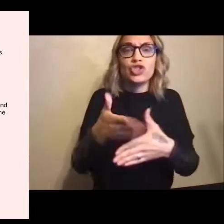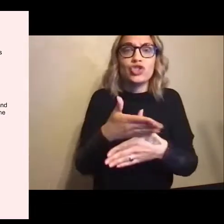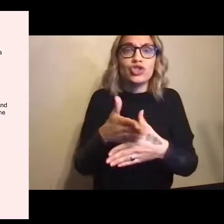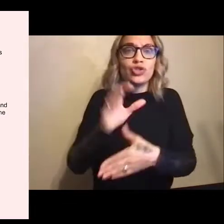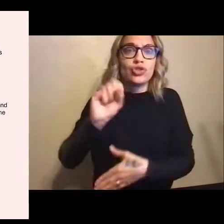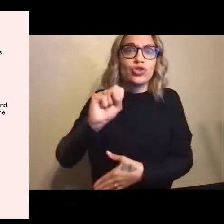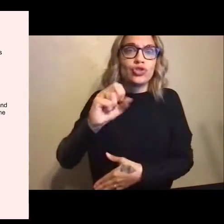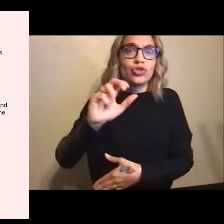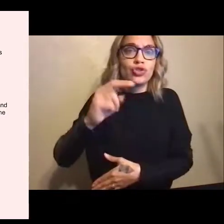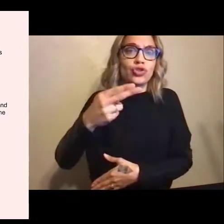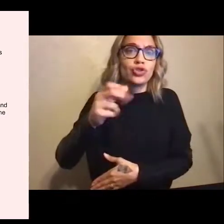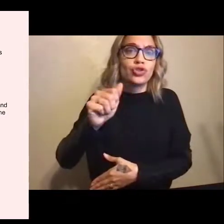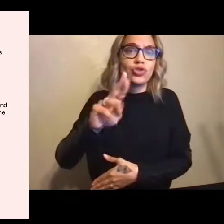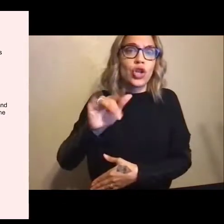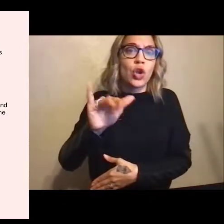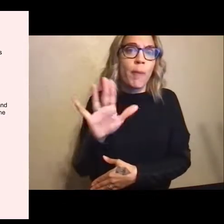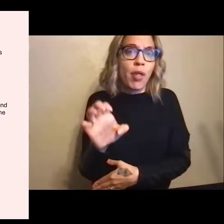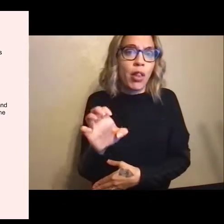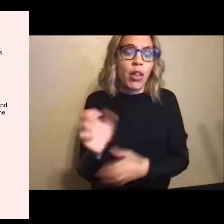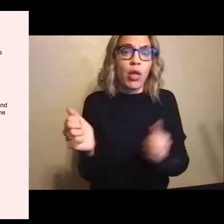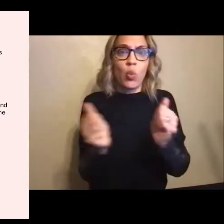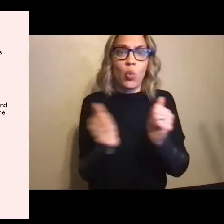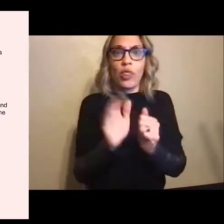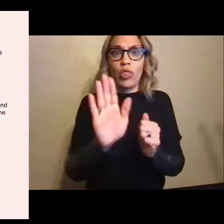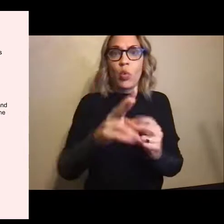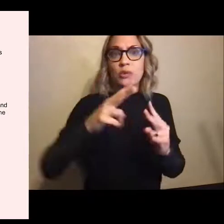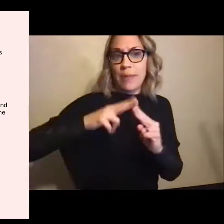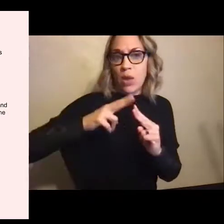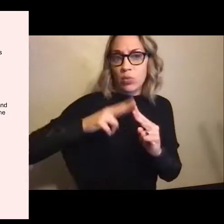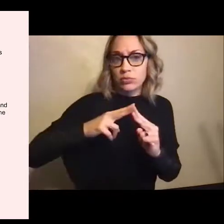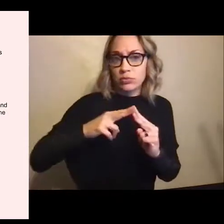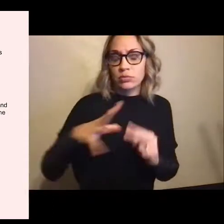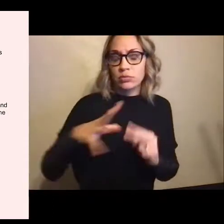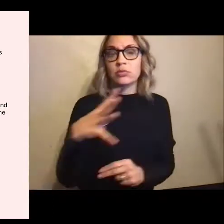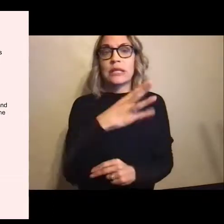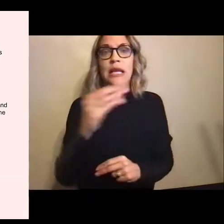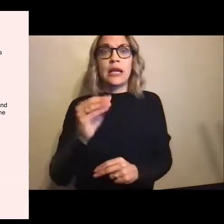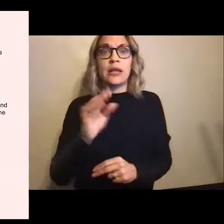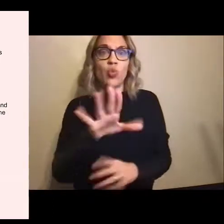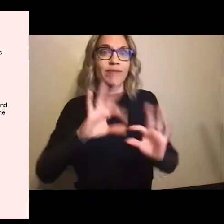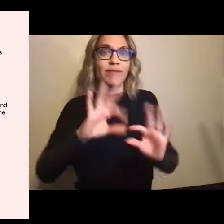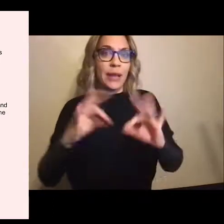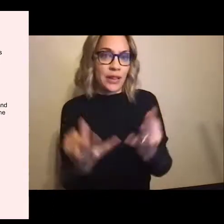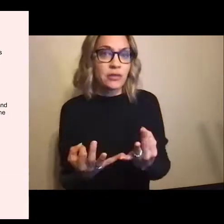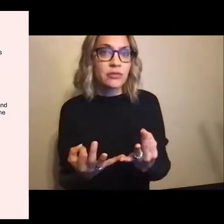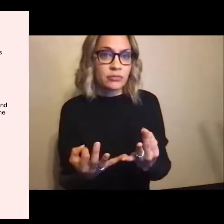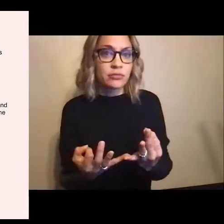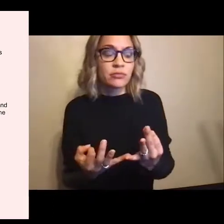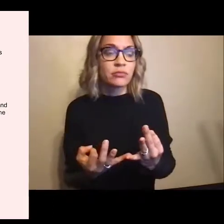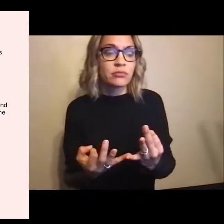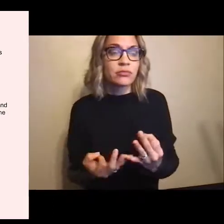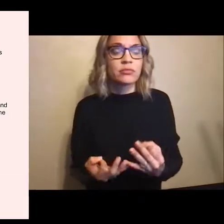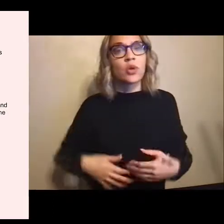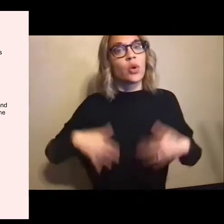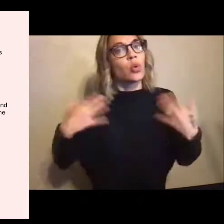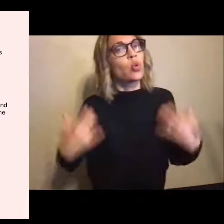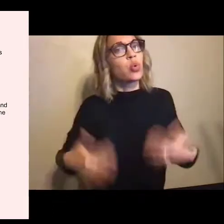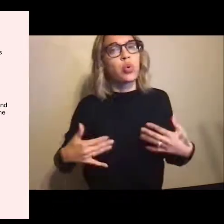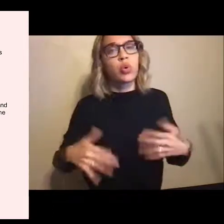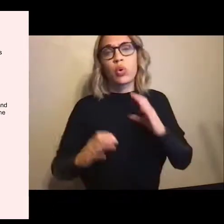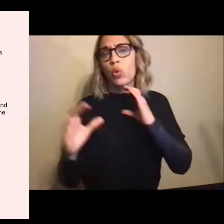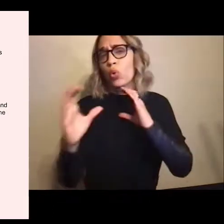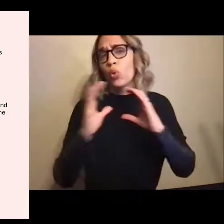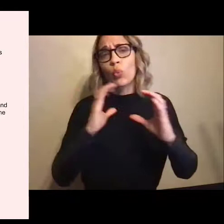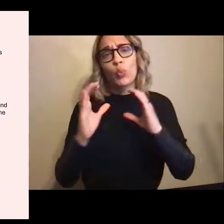and, crucial for you to share your calendars with your spouse, for example, and your family so that they